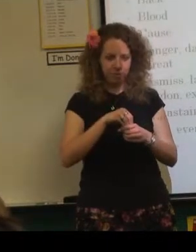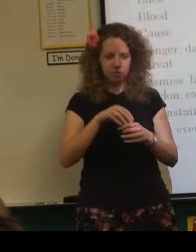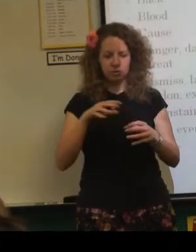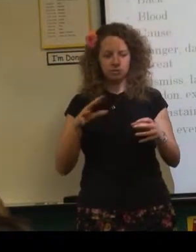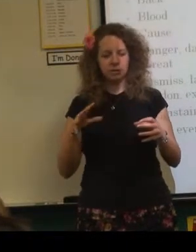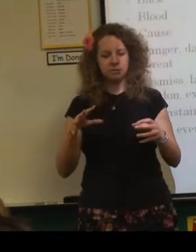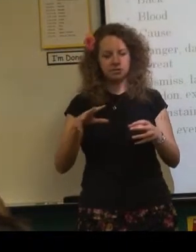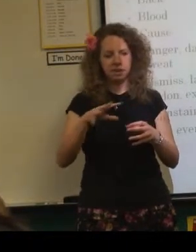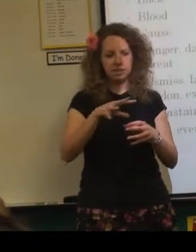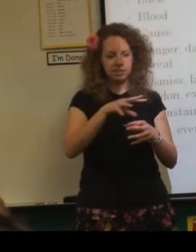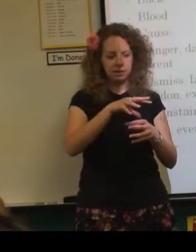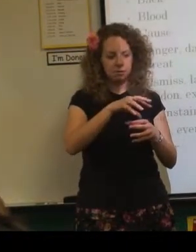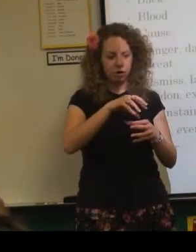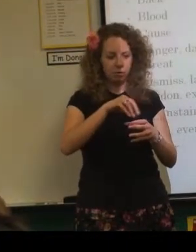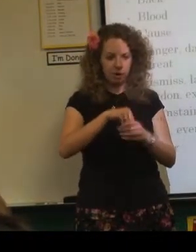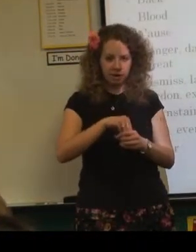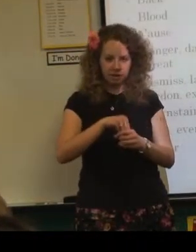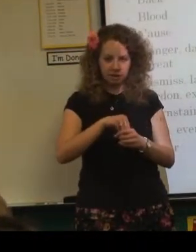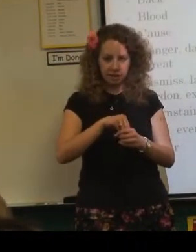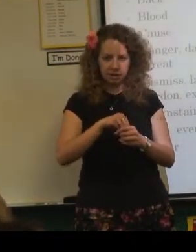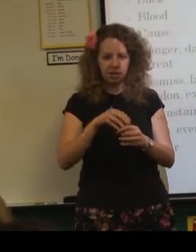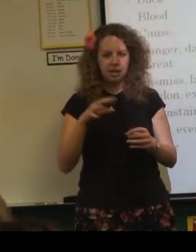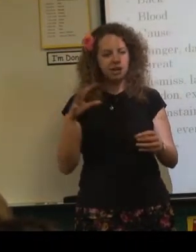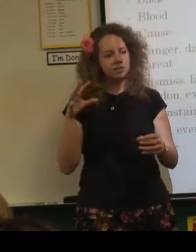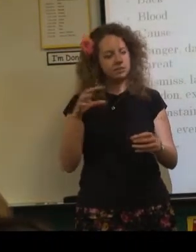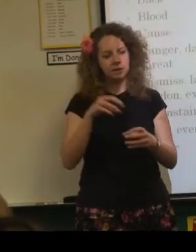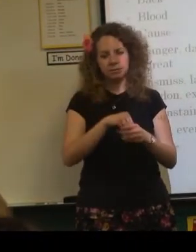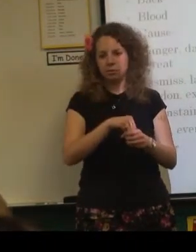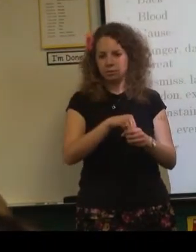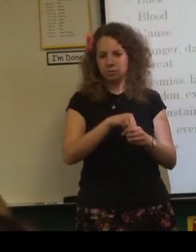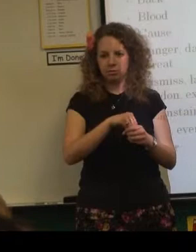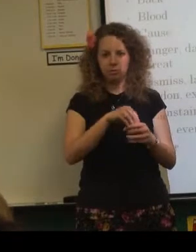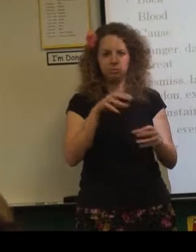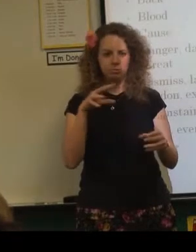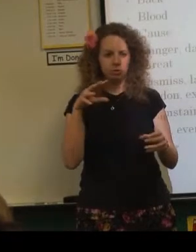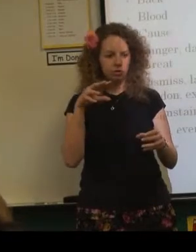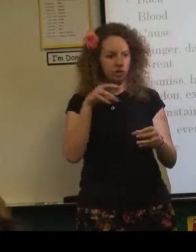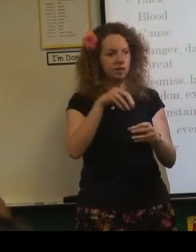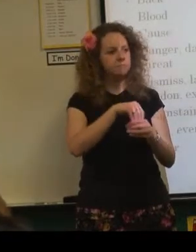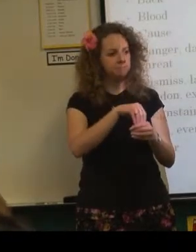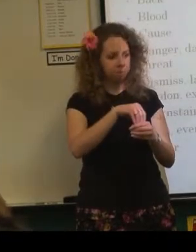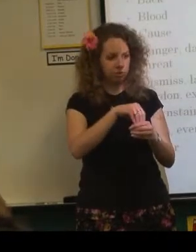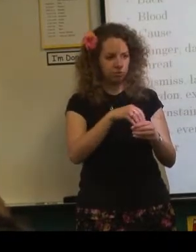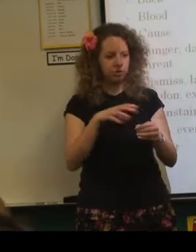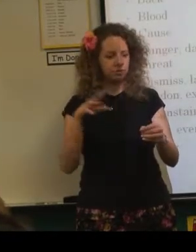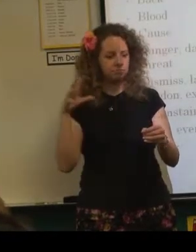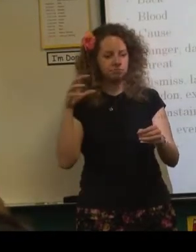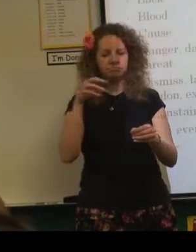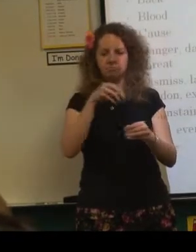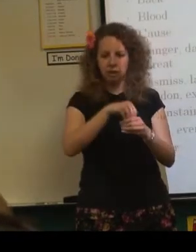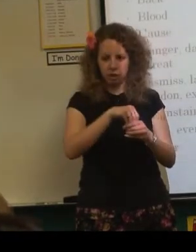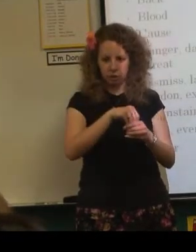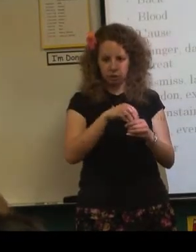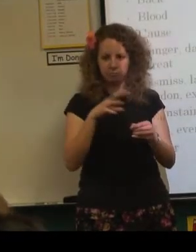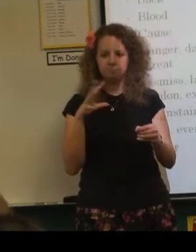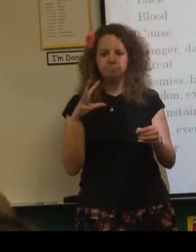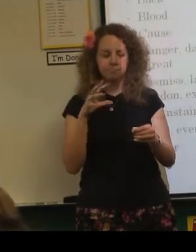So sometimes I've kind of seen it more around and down, and then sometimes it just goes straight in, just going